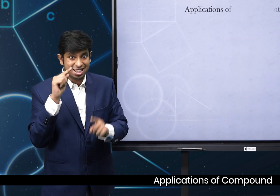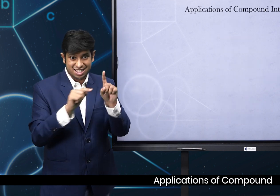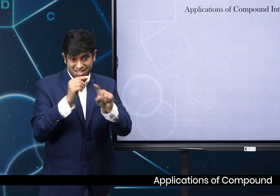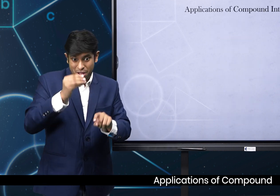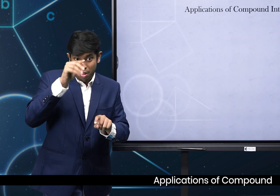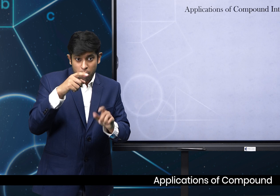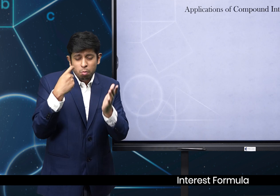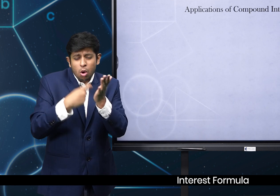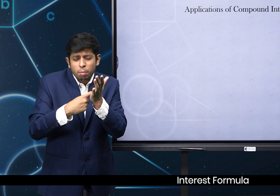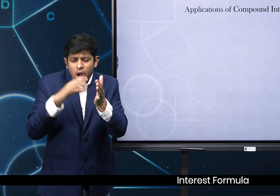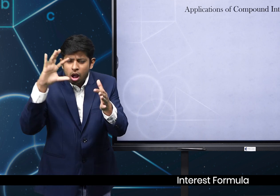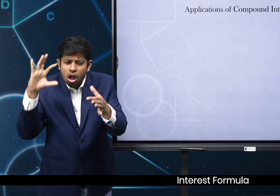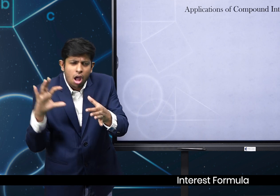Applications of compound interest formula.